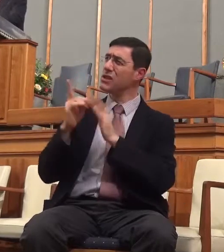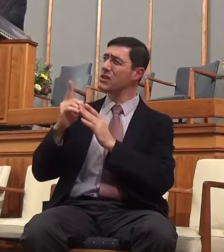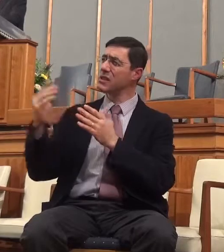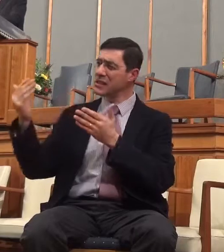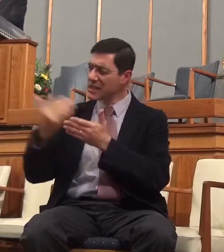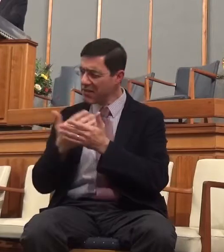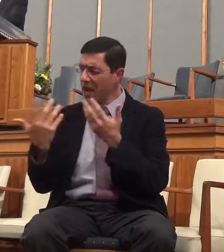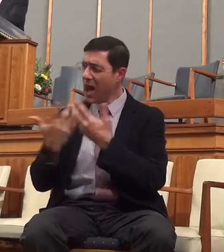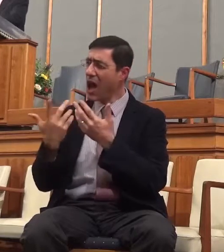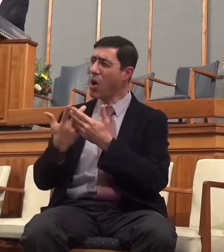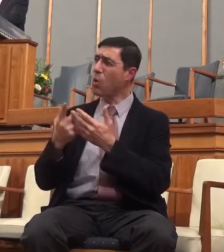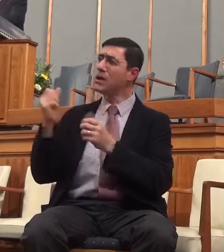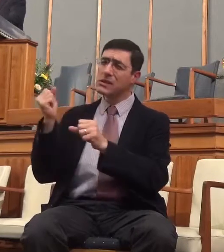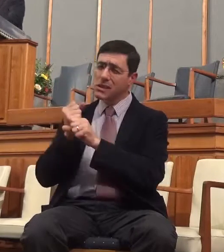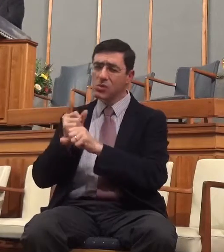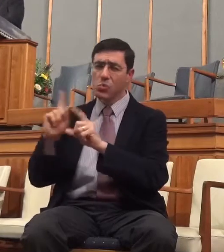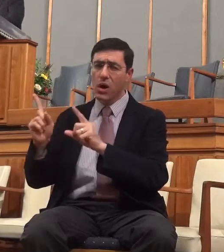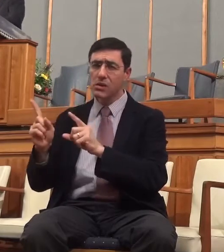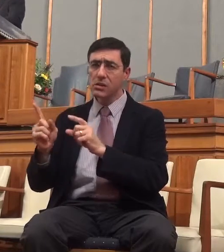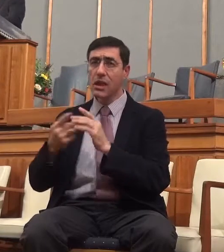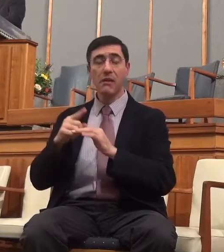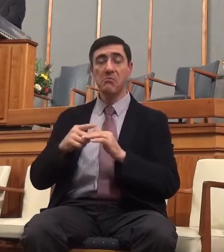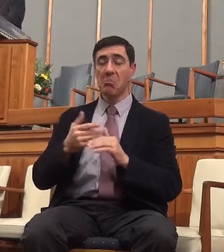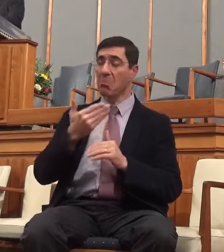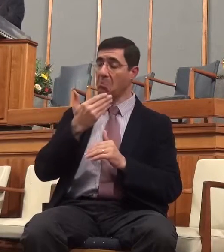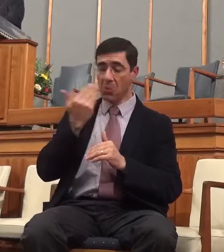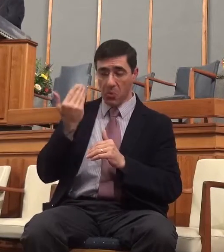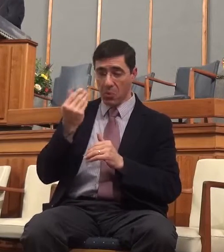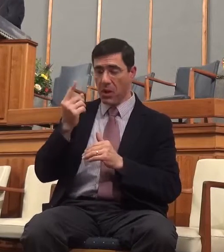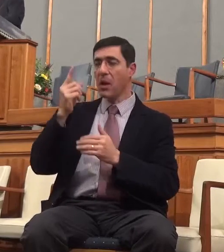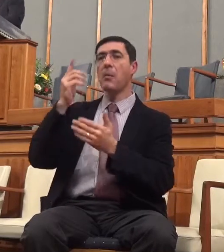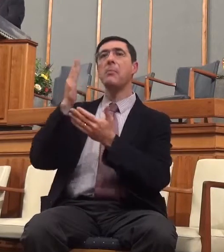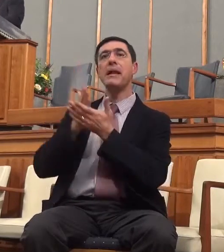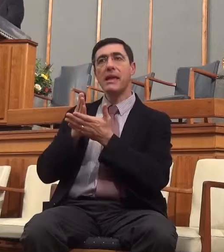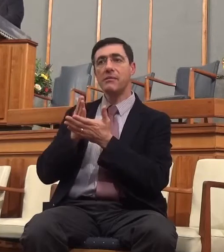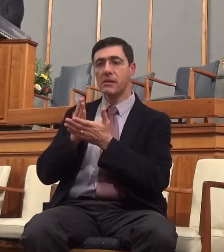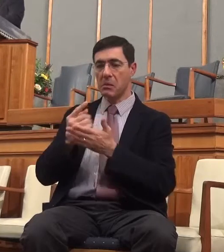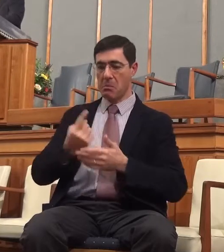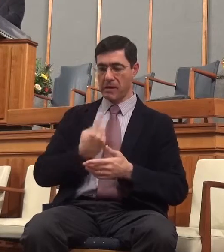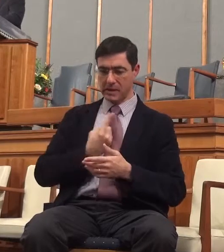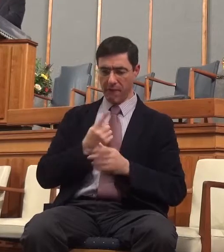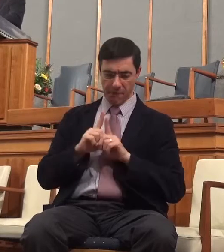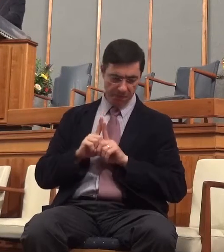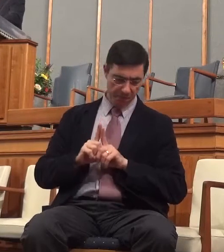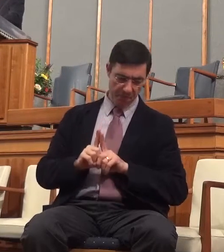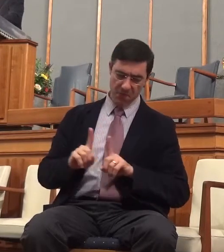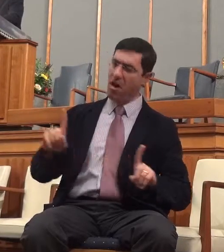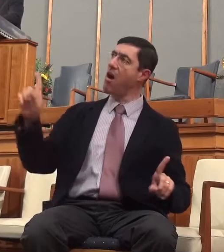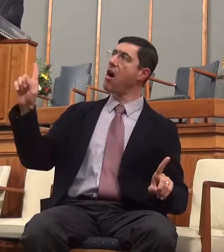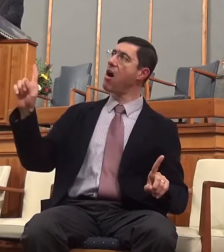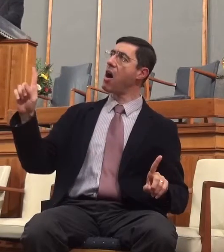forgiveness for you, if you don't believe that you're alienated from God and you need him and you need